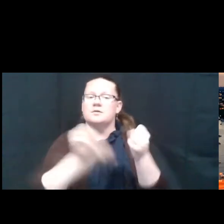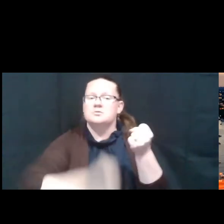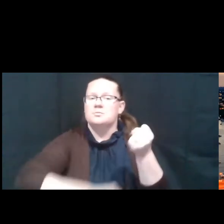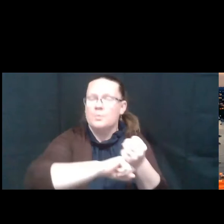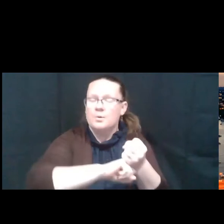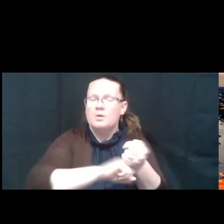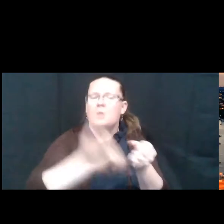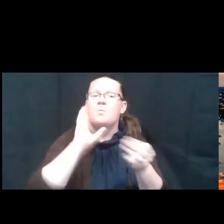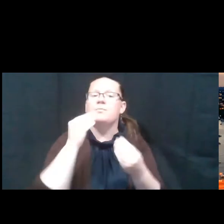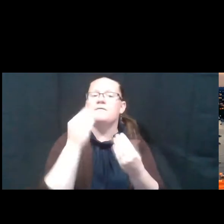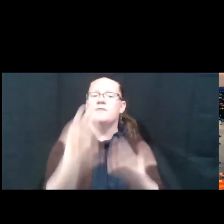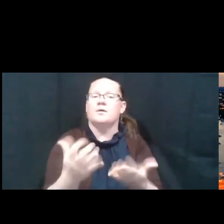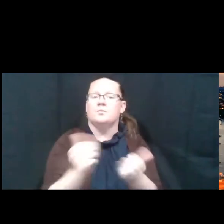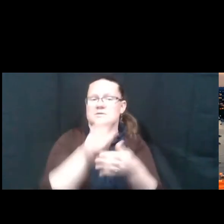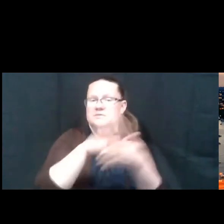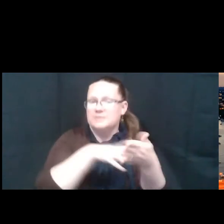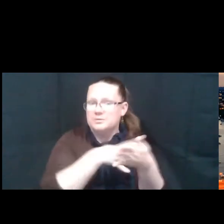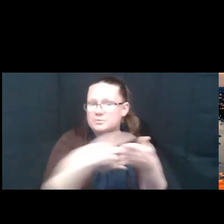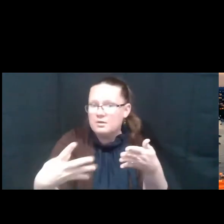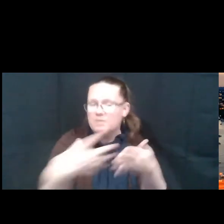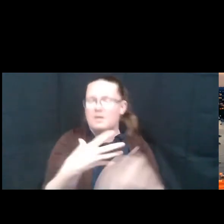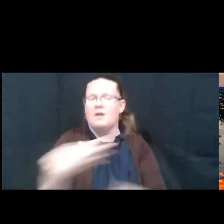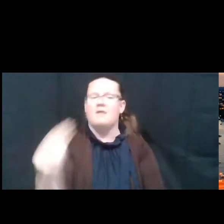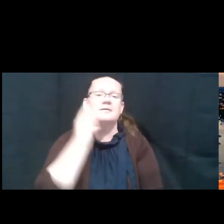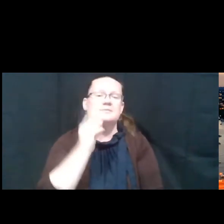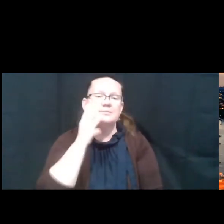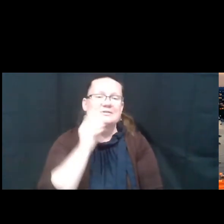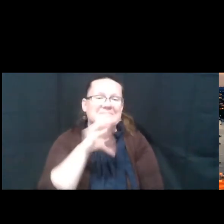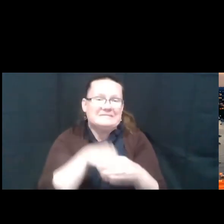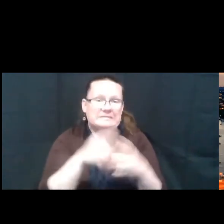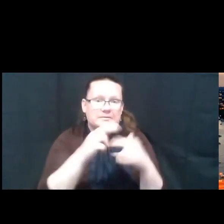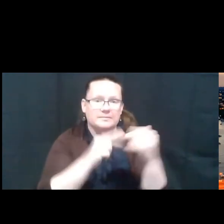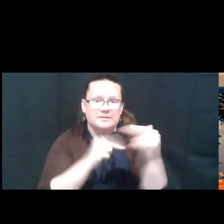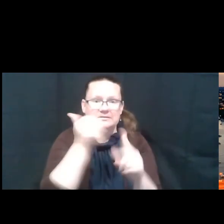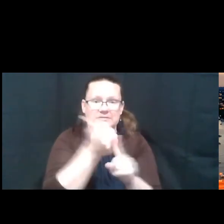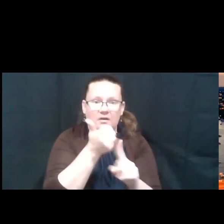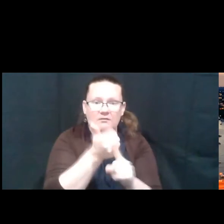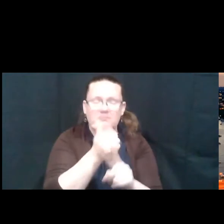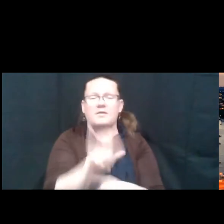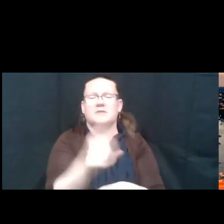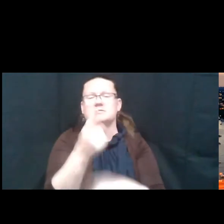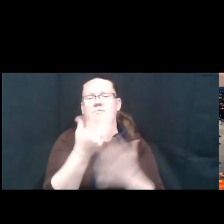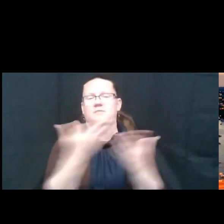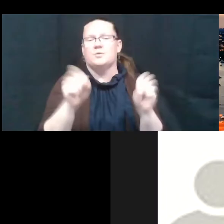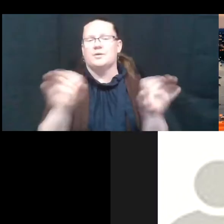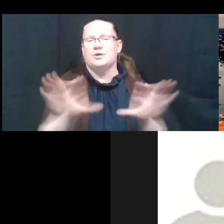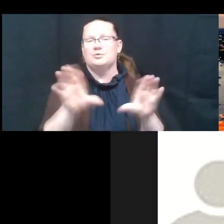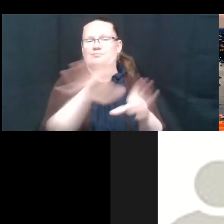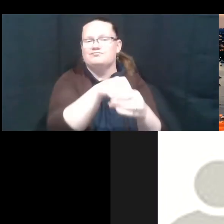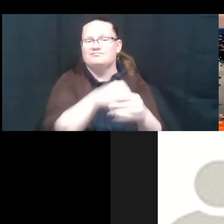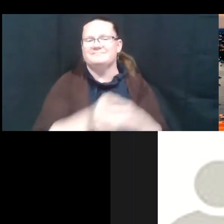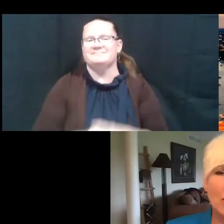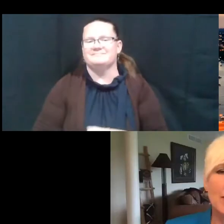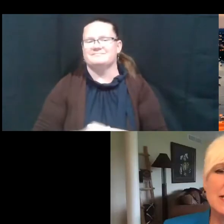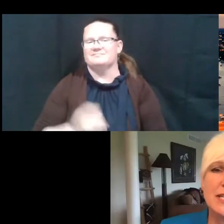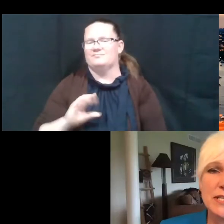to an experience inside of a building or something. So I think that's another way that you can still get involved. Yeah, we want to make sure that all